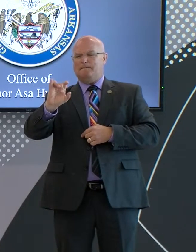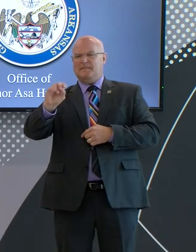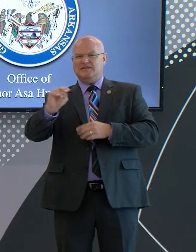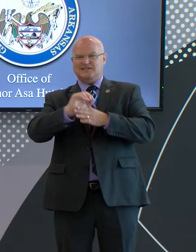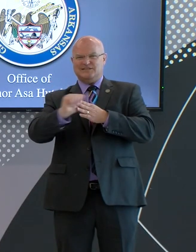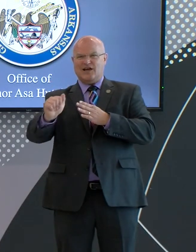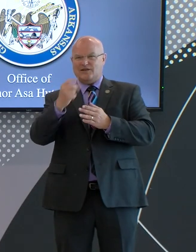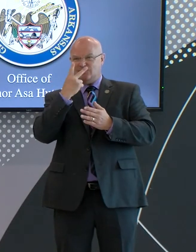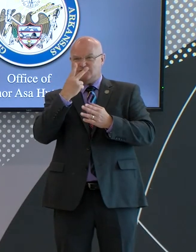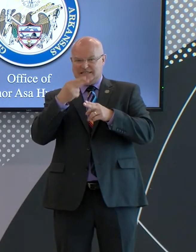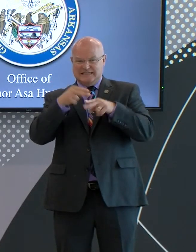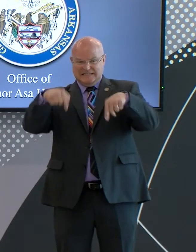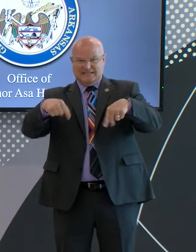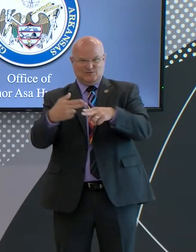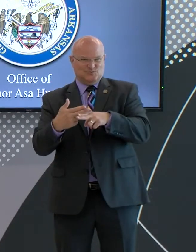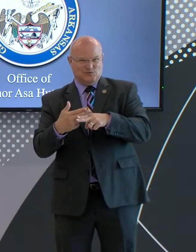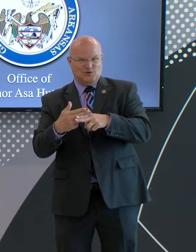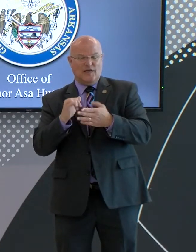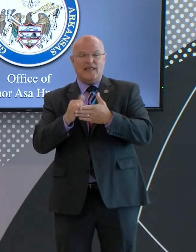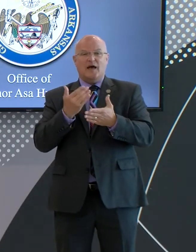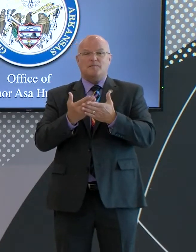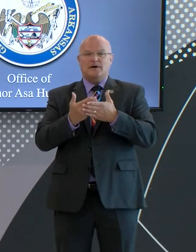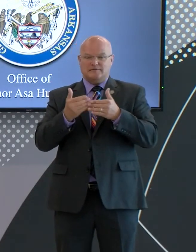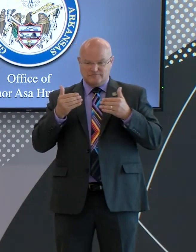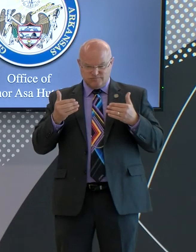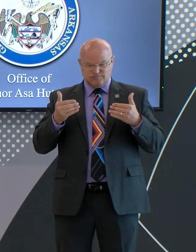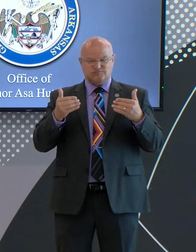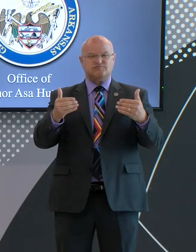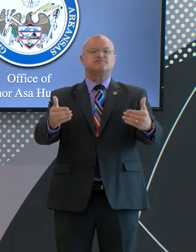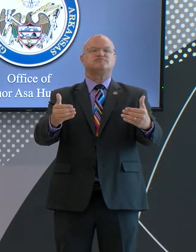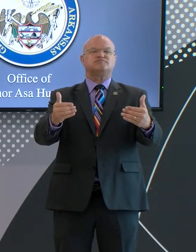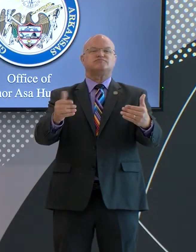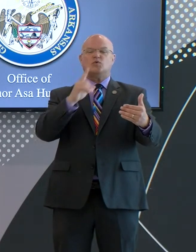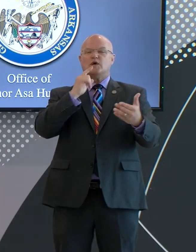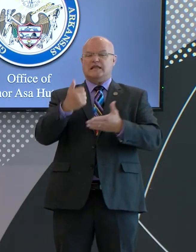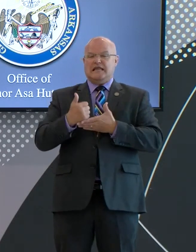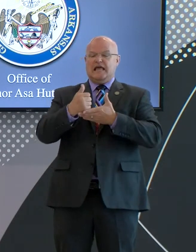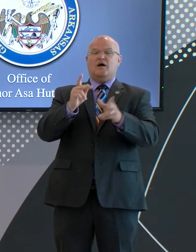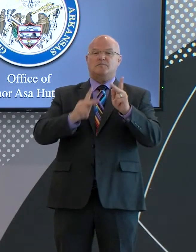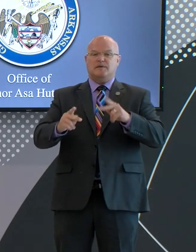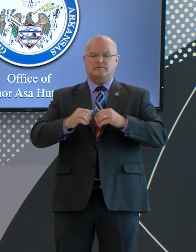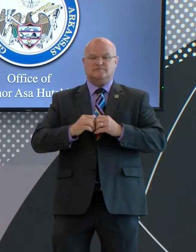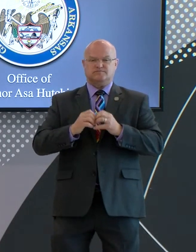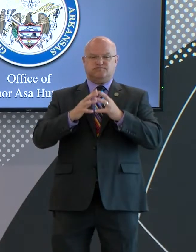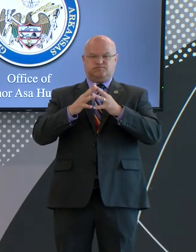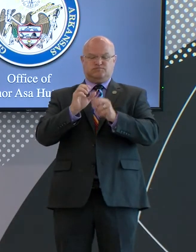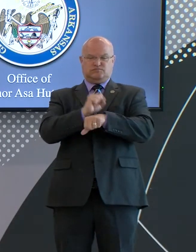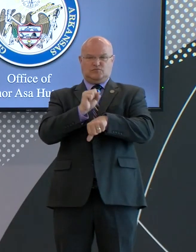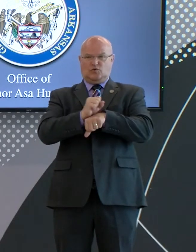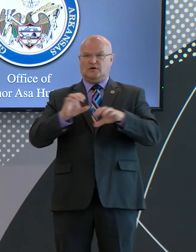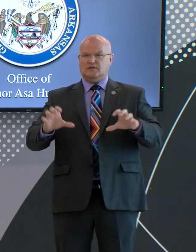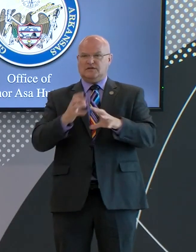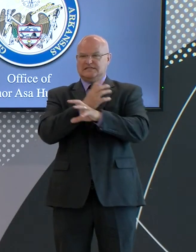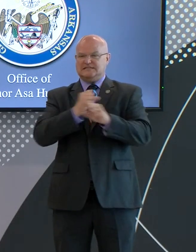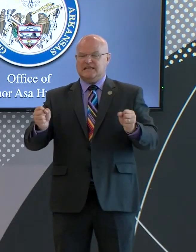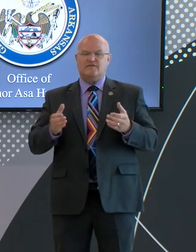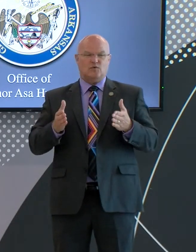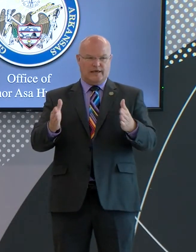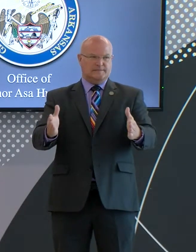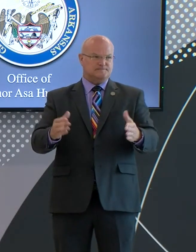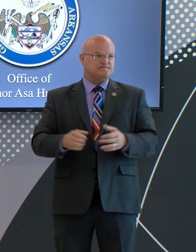in your economy very soon. That money will begin to move forward and really to help folks as they get back to work and do so in a safe, secure